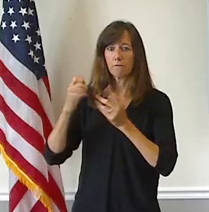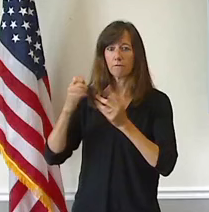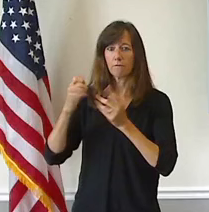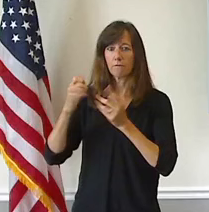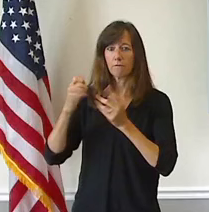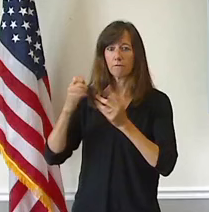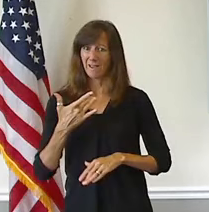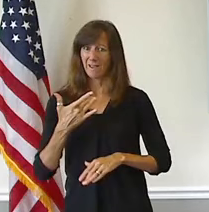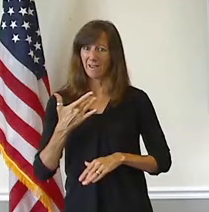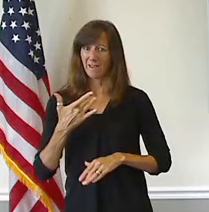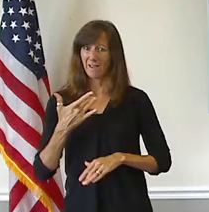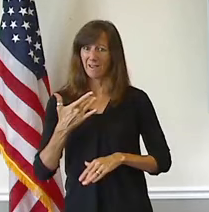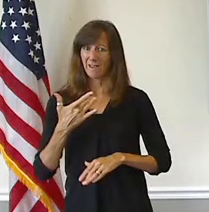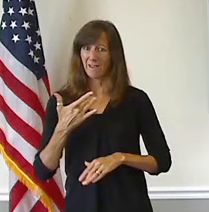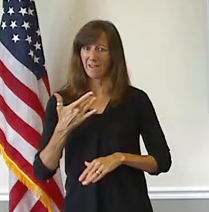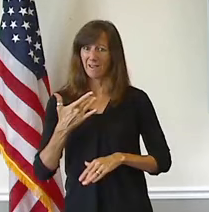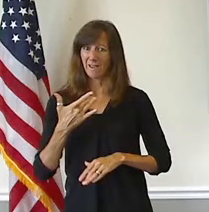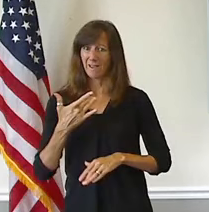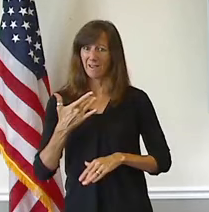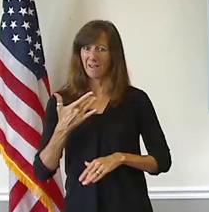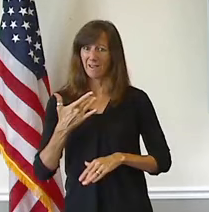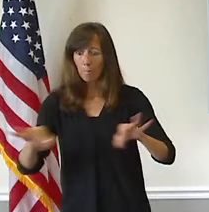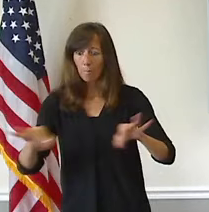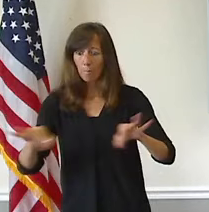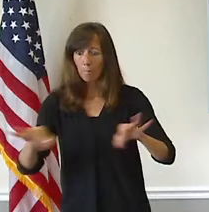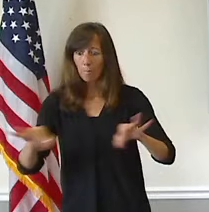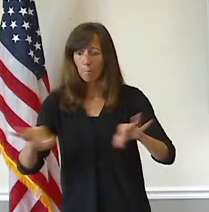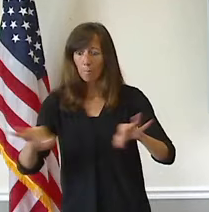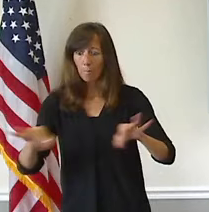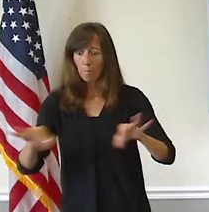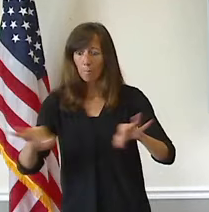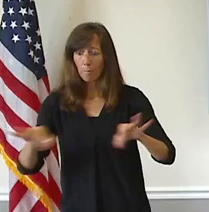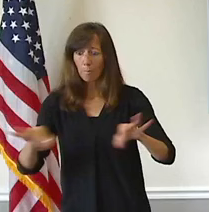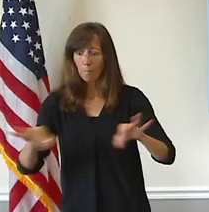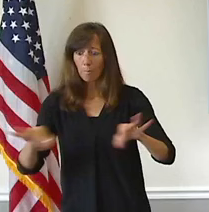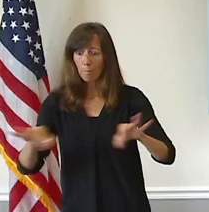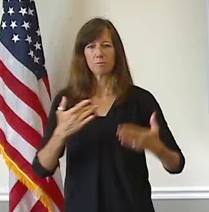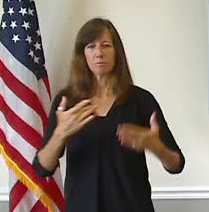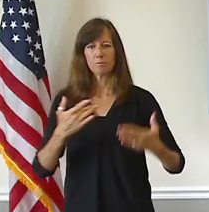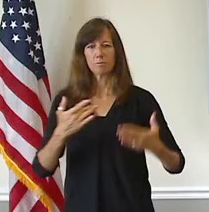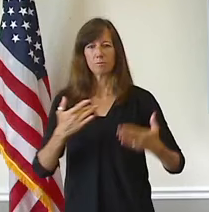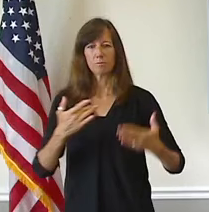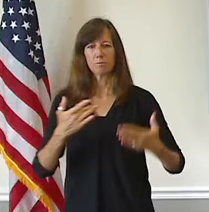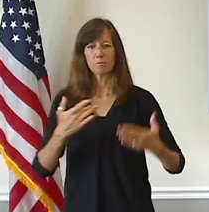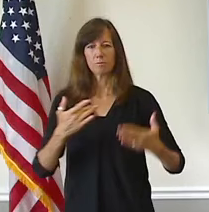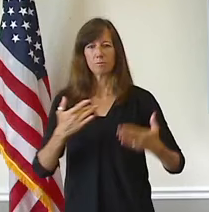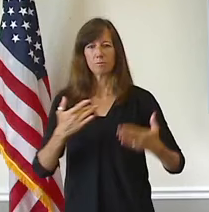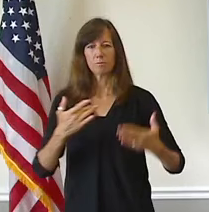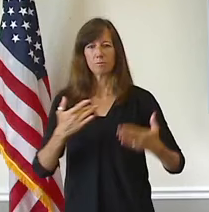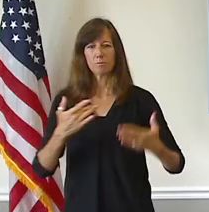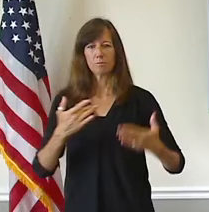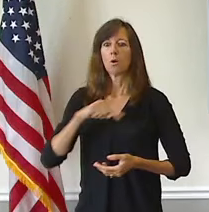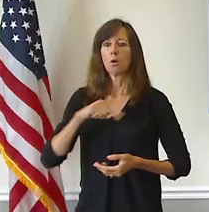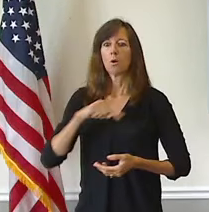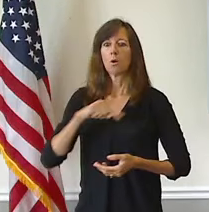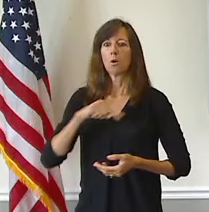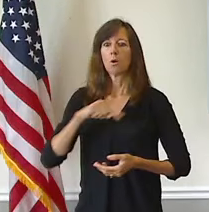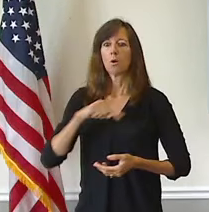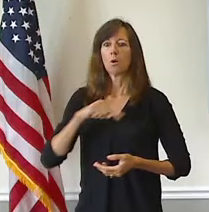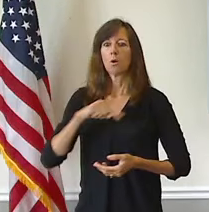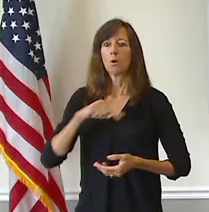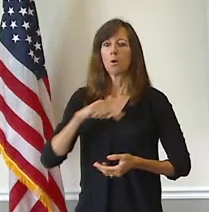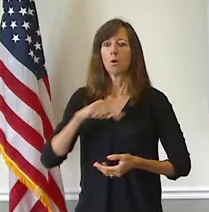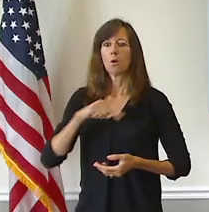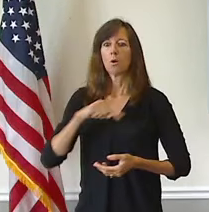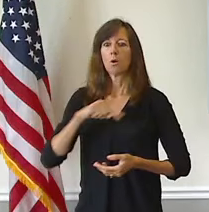I have been sitting at home waiting for the governor and in our districts to kind of make decisions on reopening, imagine the pins and needles that we've had